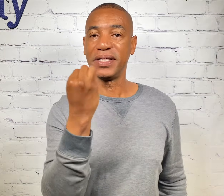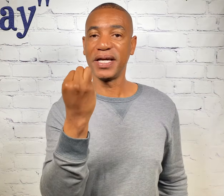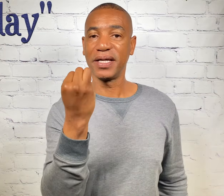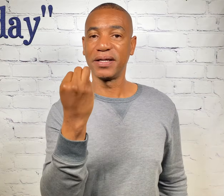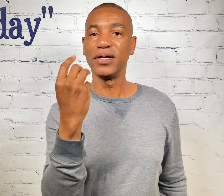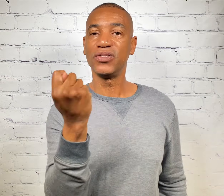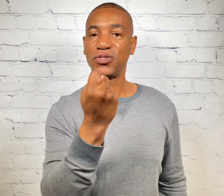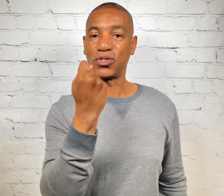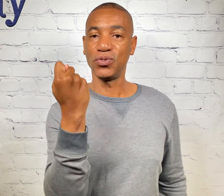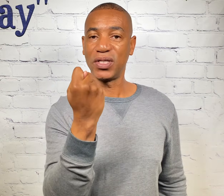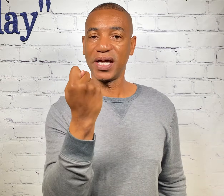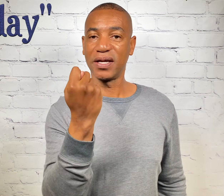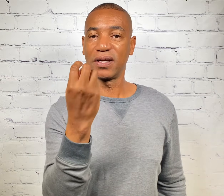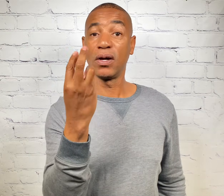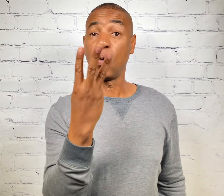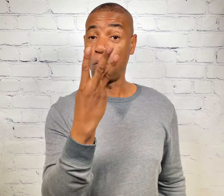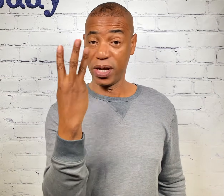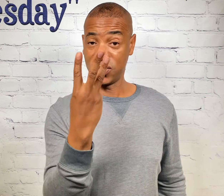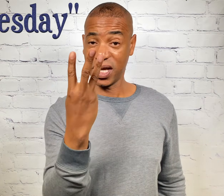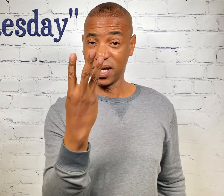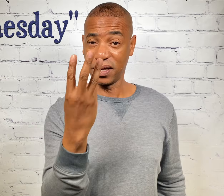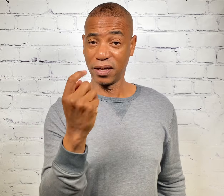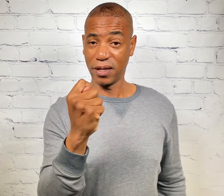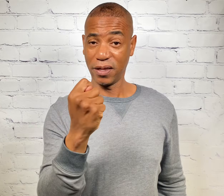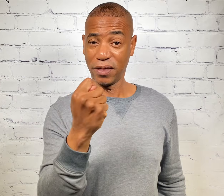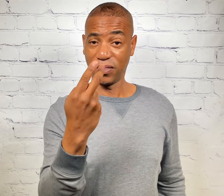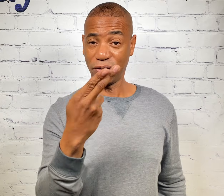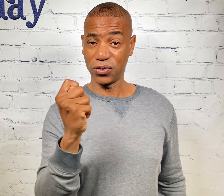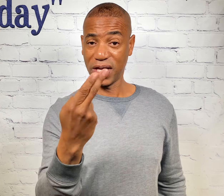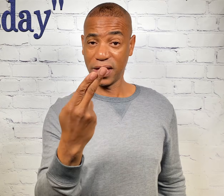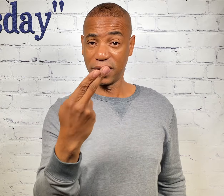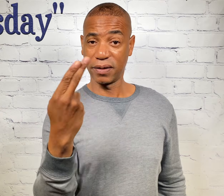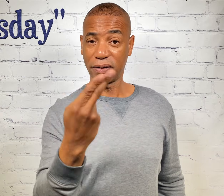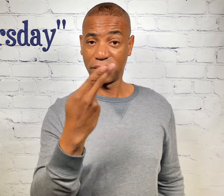Monday, Tuesday, Wednesday, Thursday,